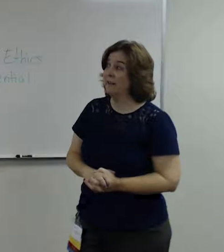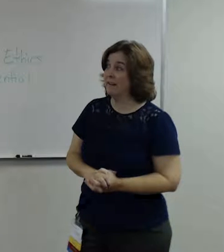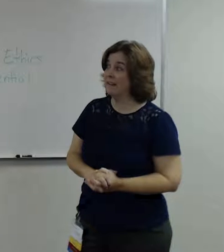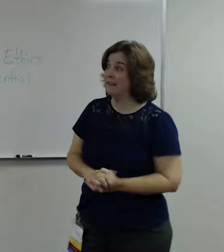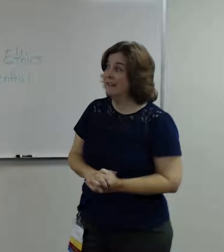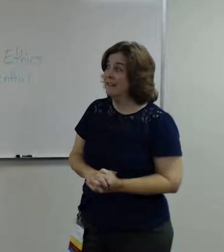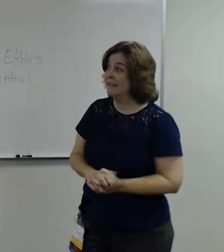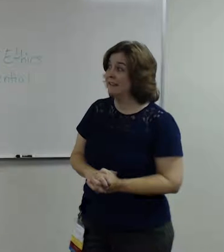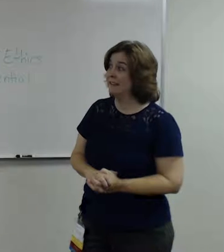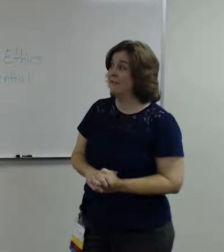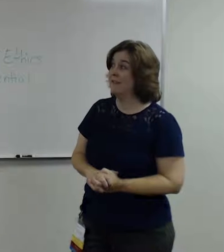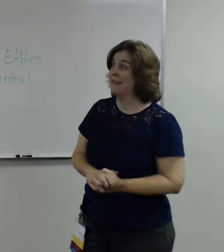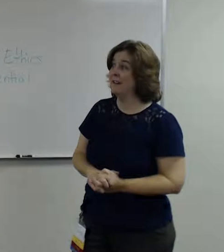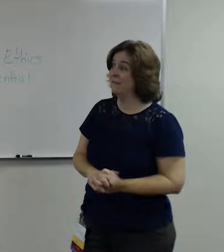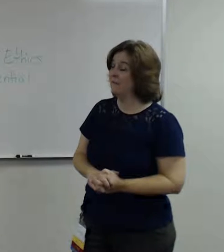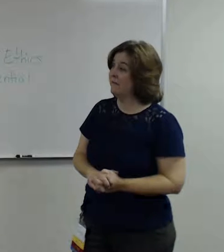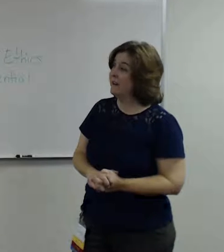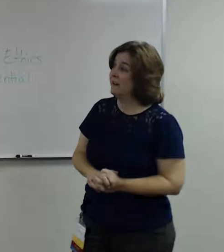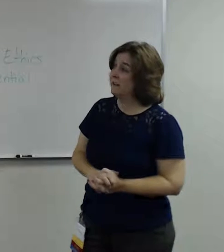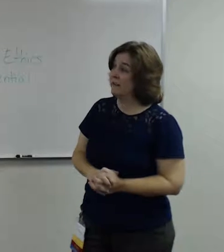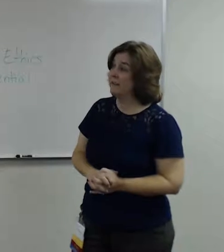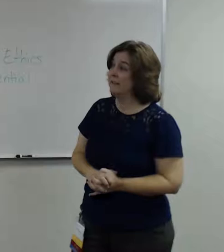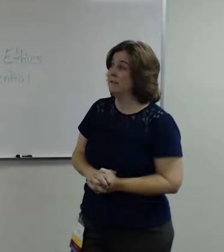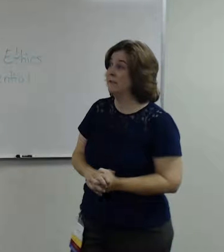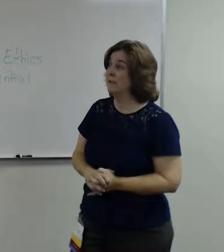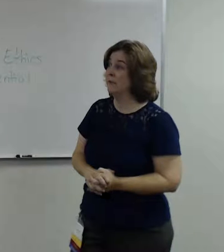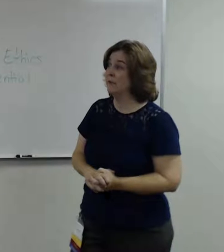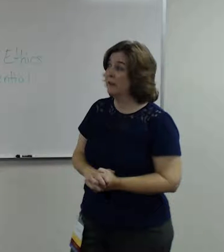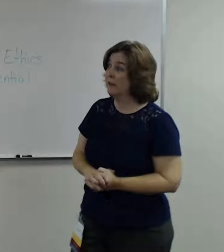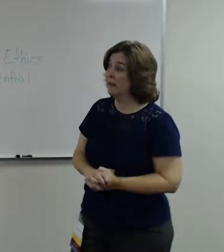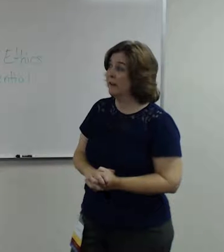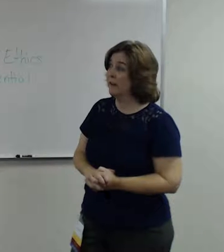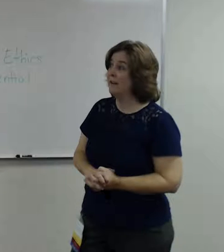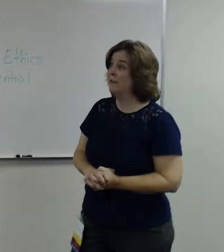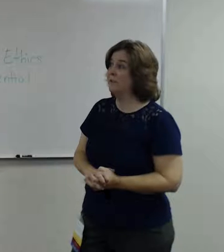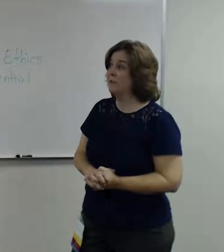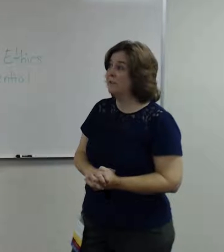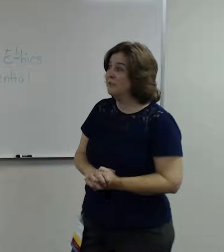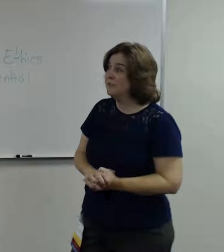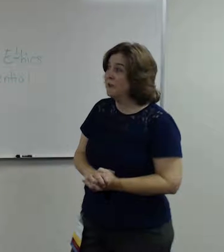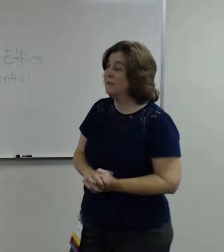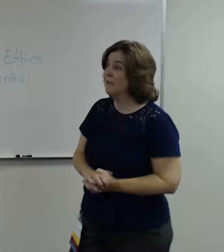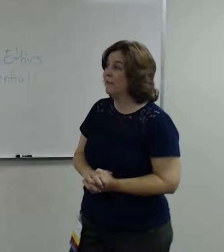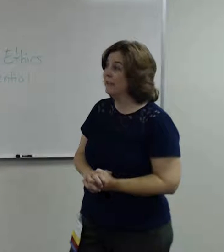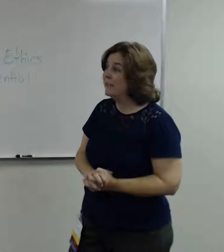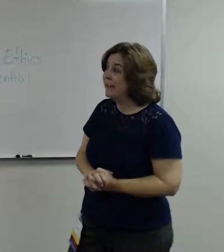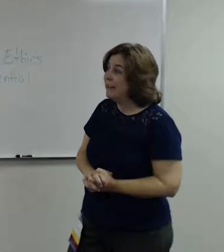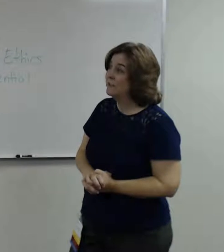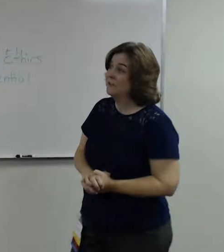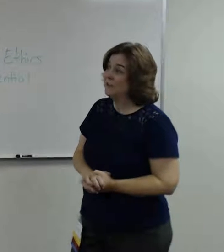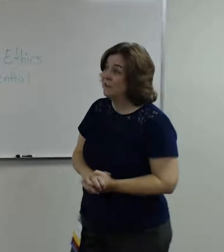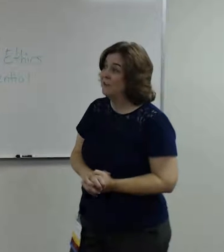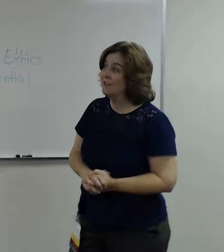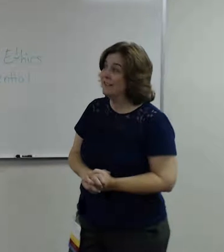like Dennis over here, very experienced interpreter, Coda, church interpreter, teacher, church